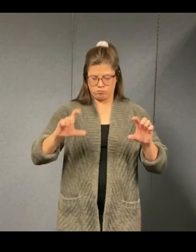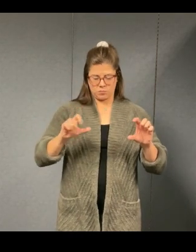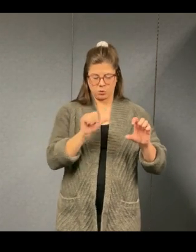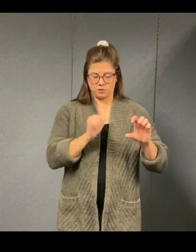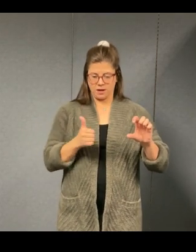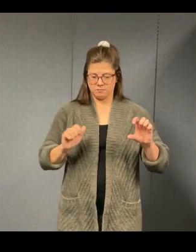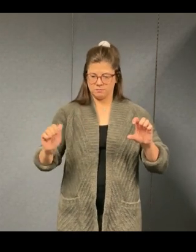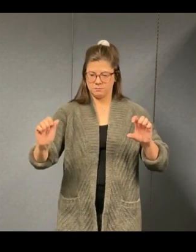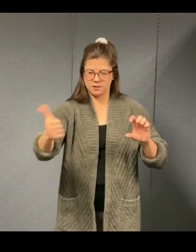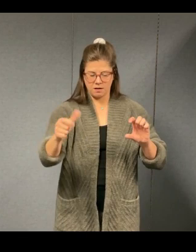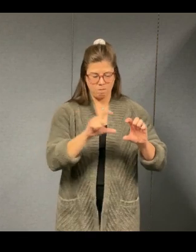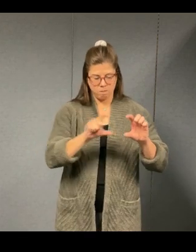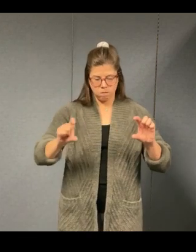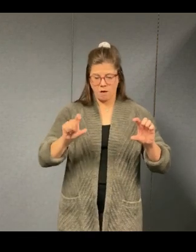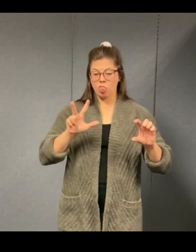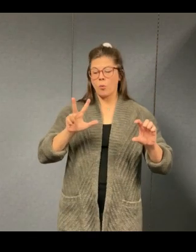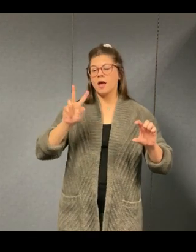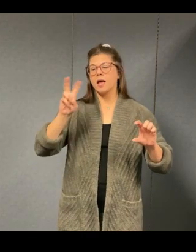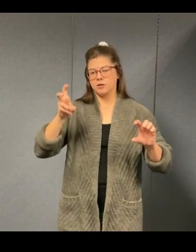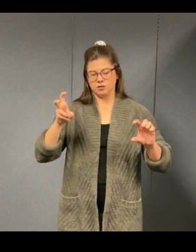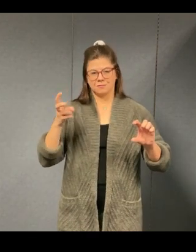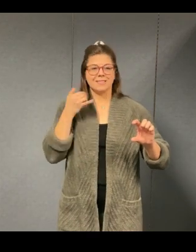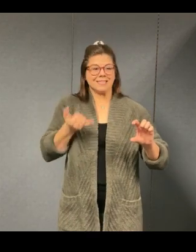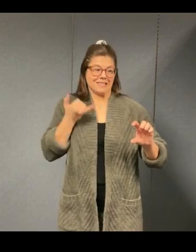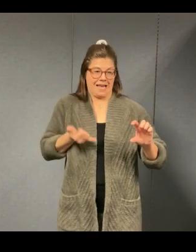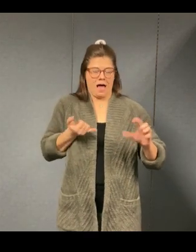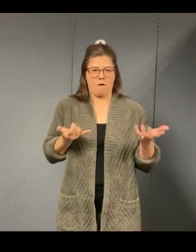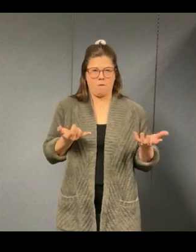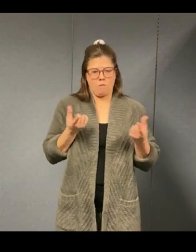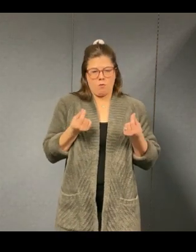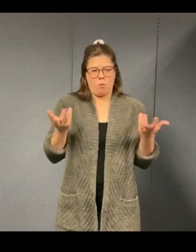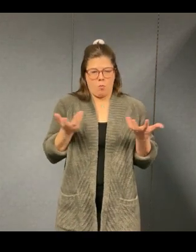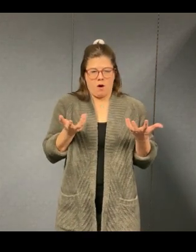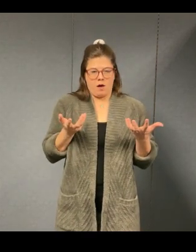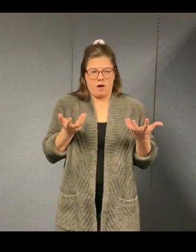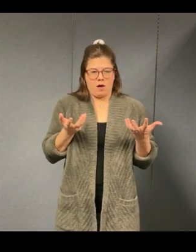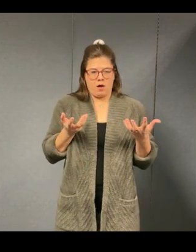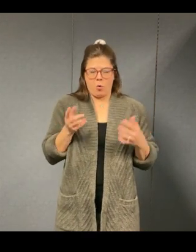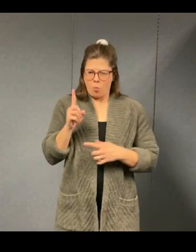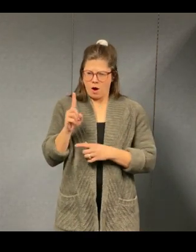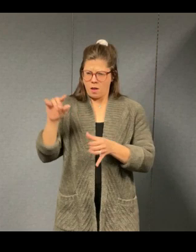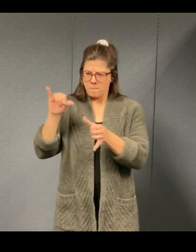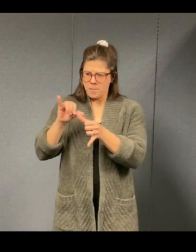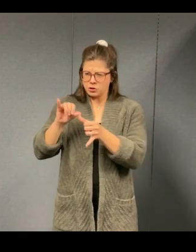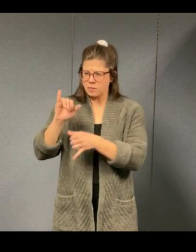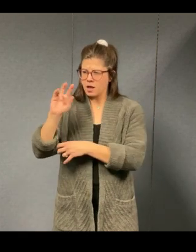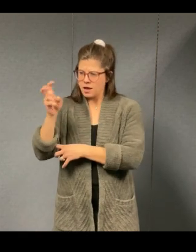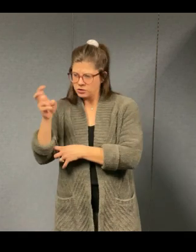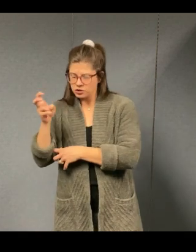thick. Now, what do we do when we have one measurement in inches and one